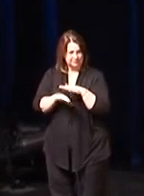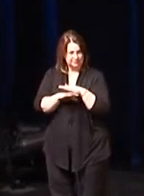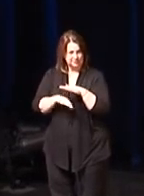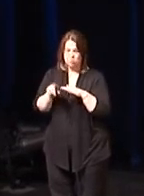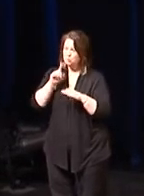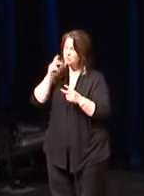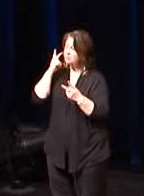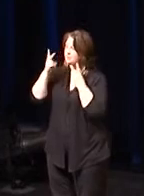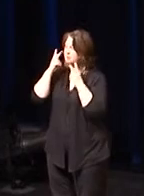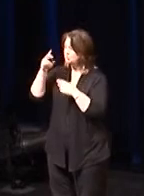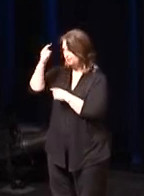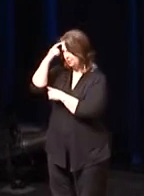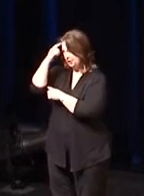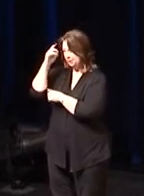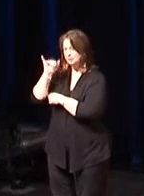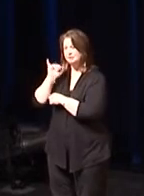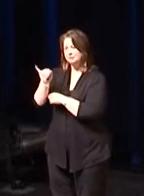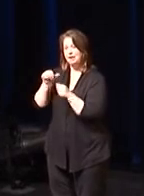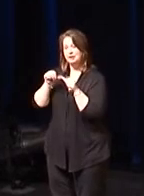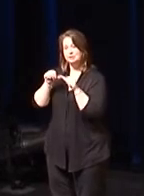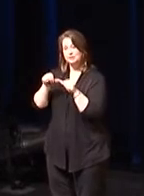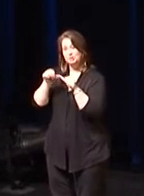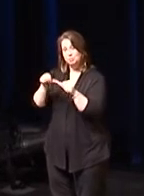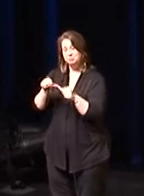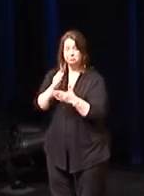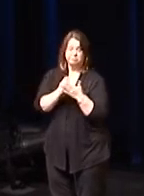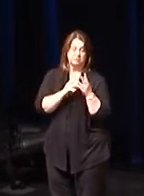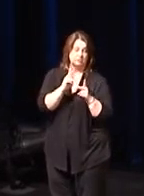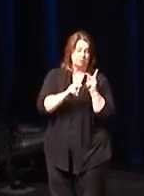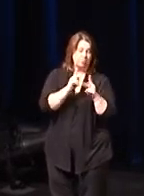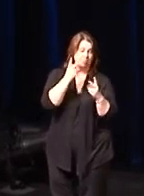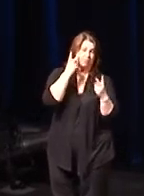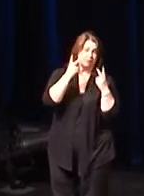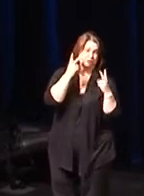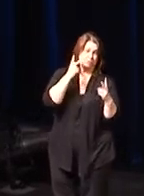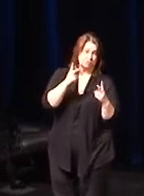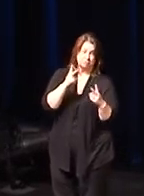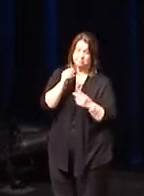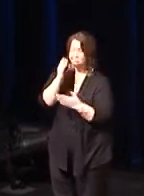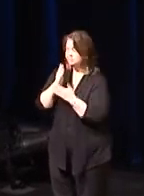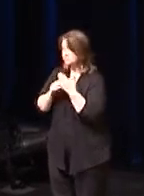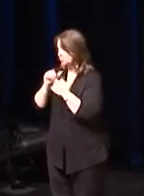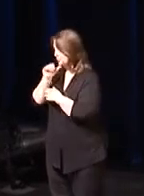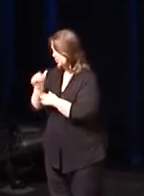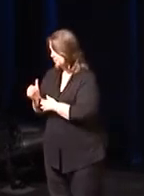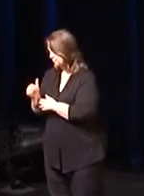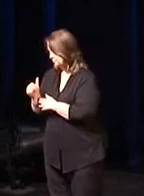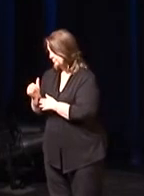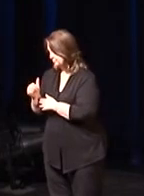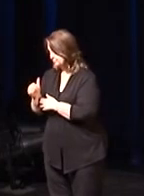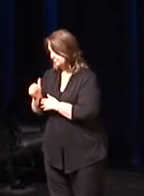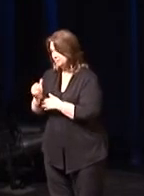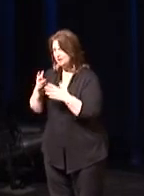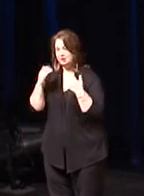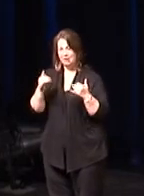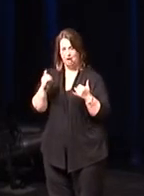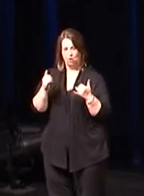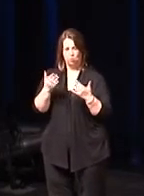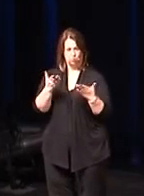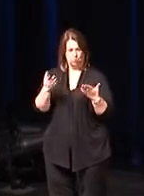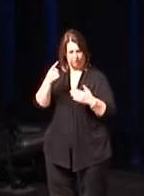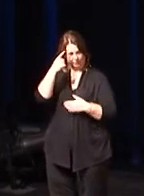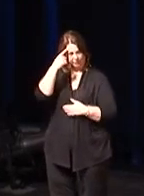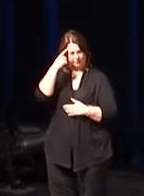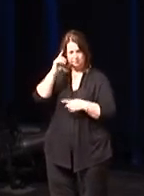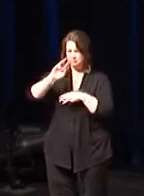visual thinking is kind of a continuum. Some people are very visual, other people are not very visual. Now, thing is, there's a